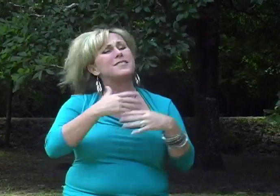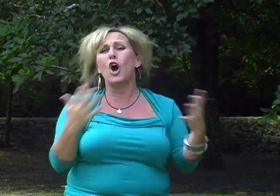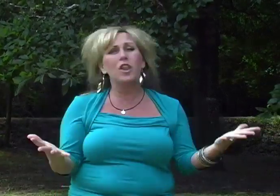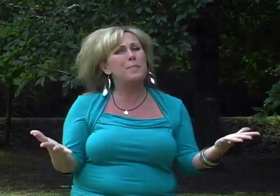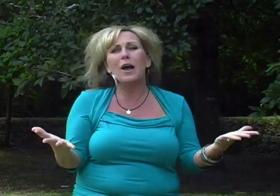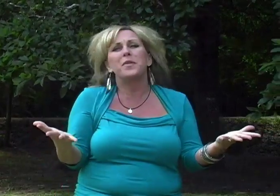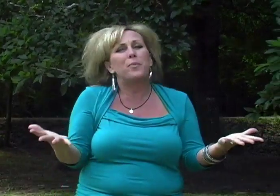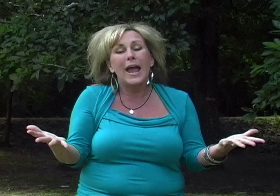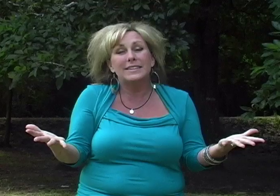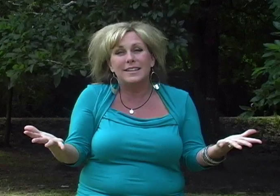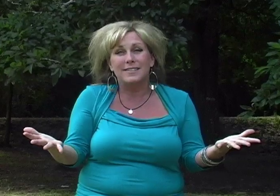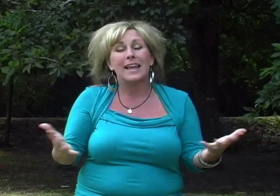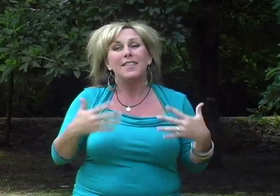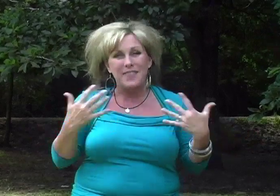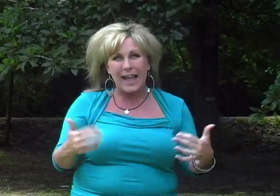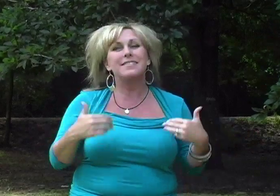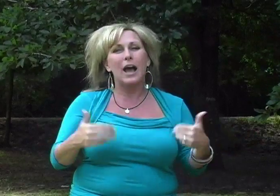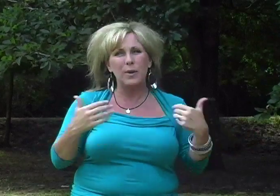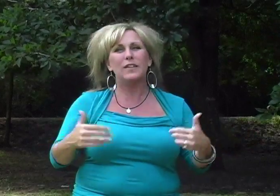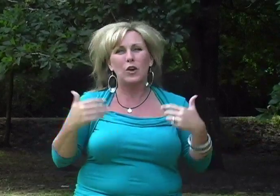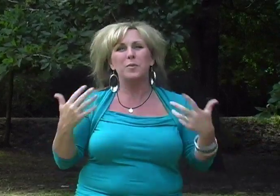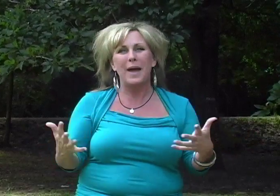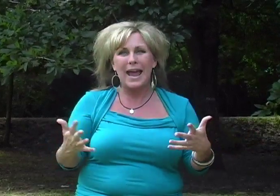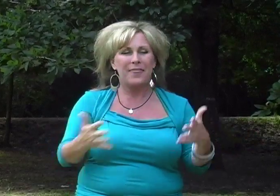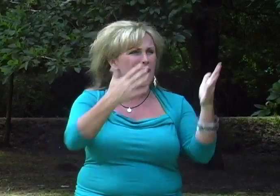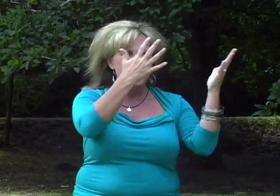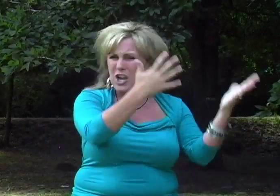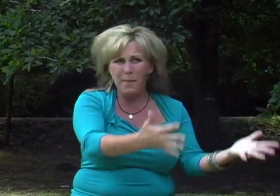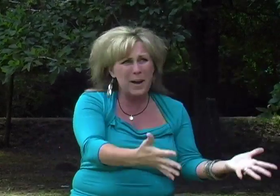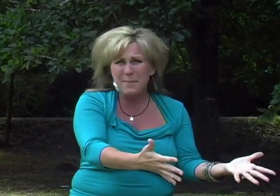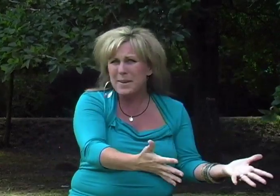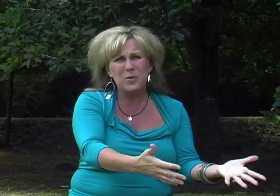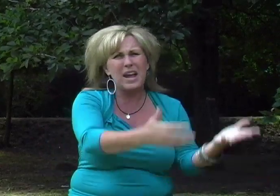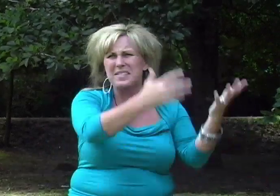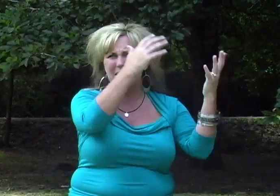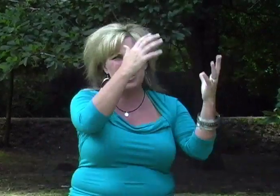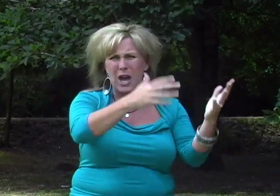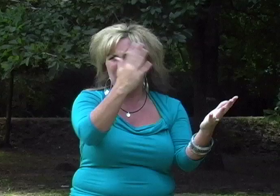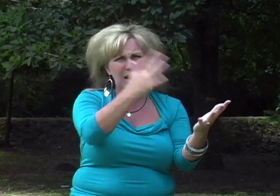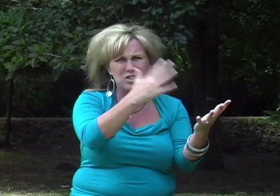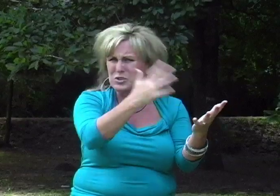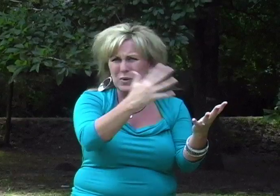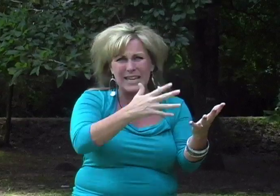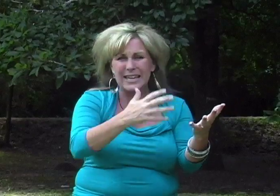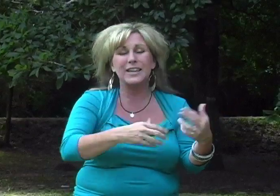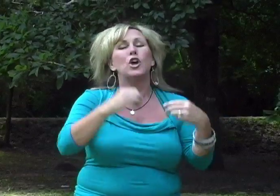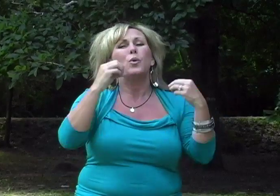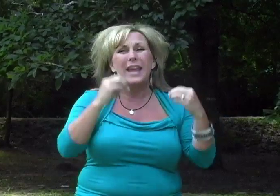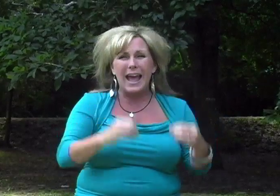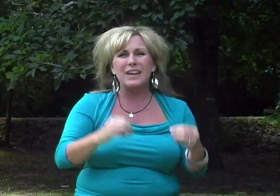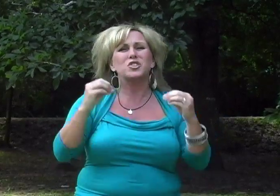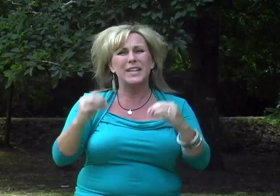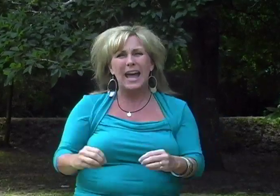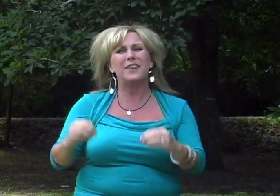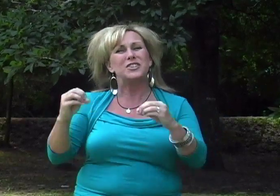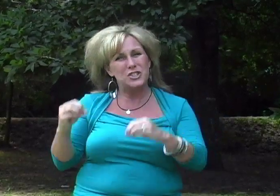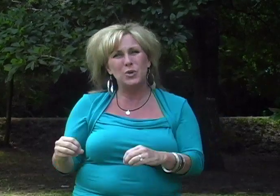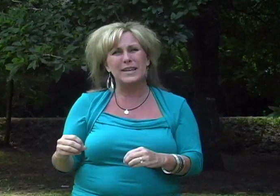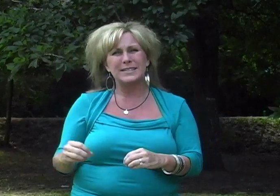all about the practice. That's how we learn math. Not by memorizing, not by just reading it. We actually have to do it.